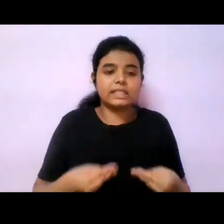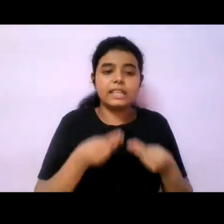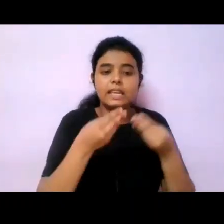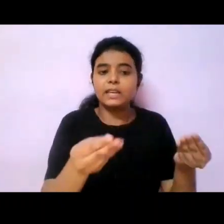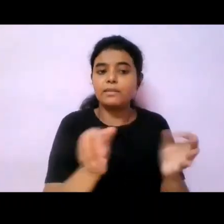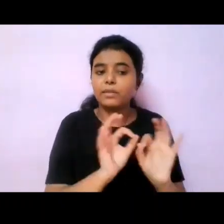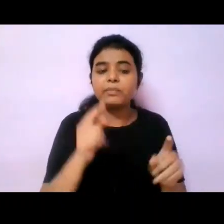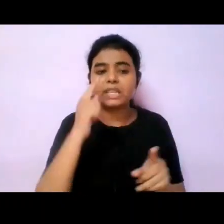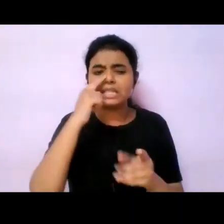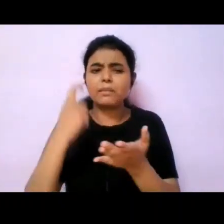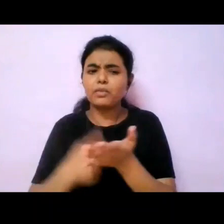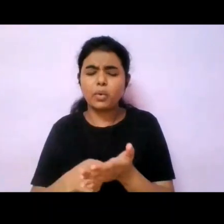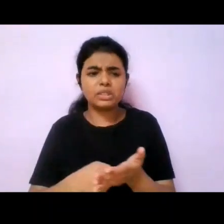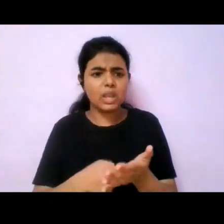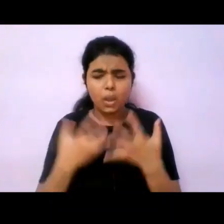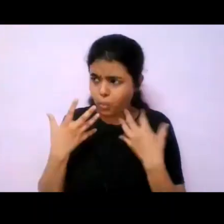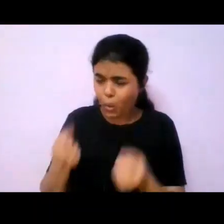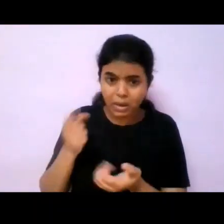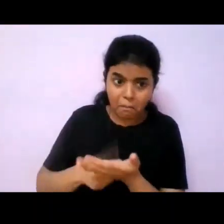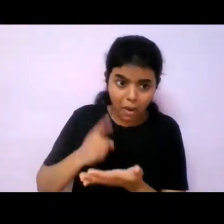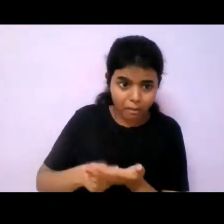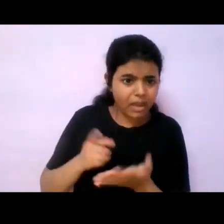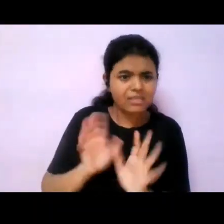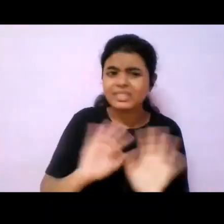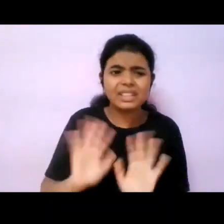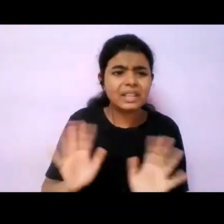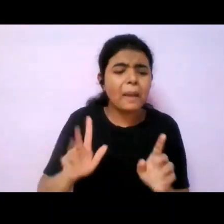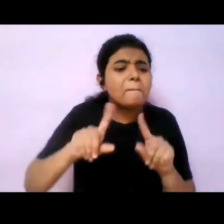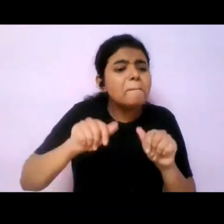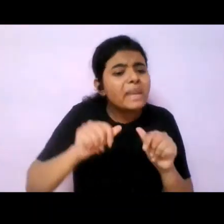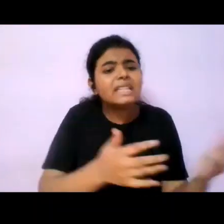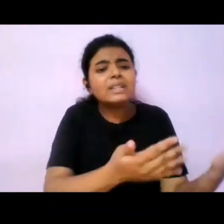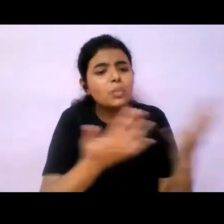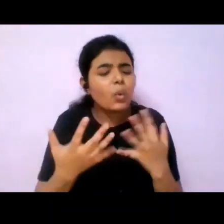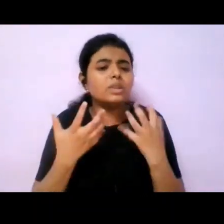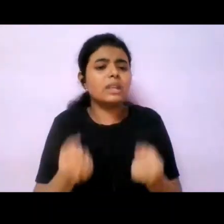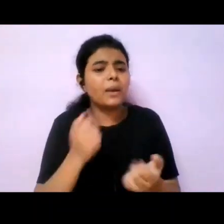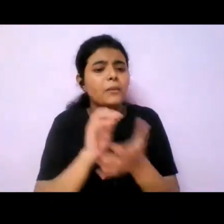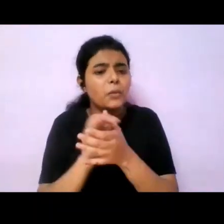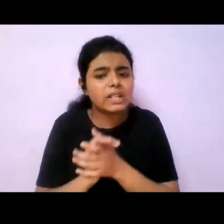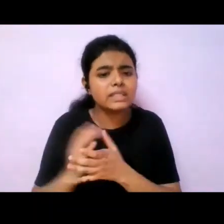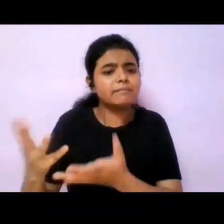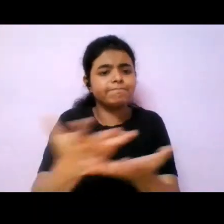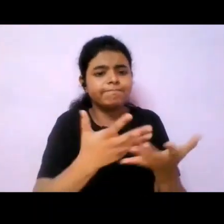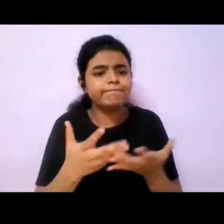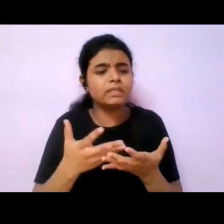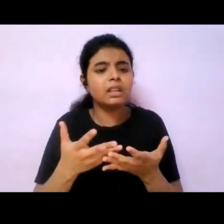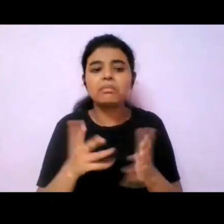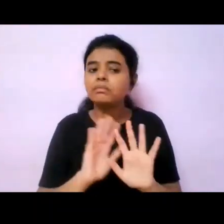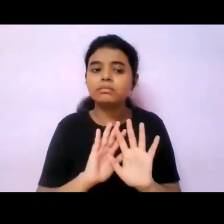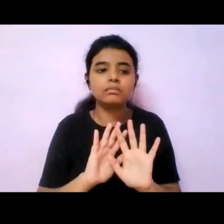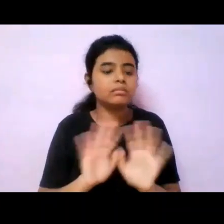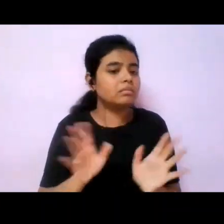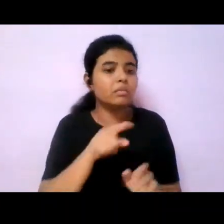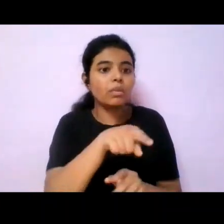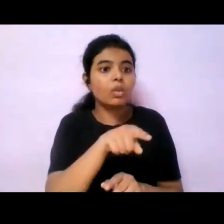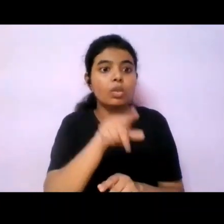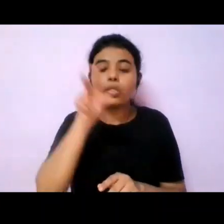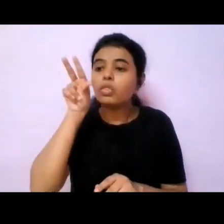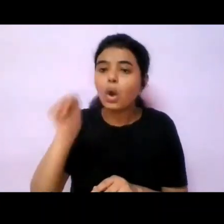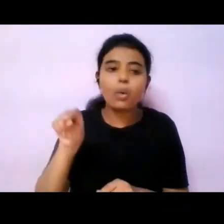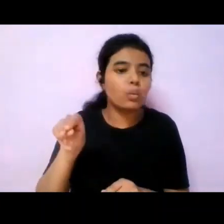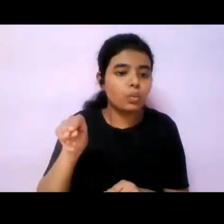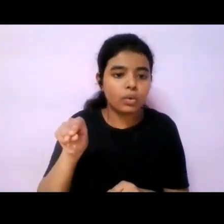Rosa was not demanding a lot. She just wanted to come to the meeting to see her friends. But she'd been